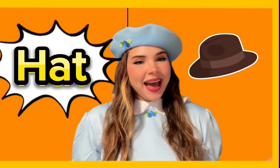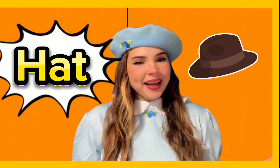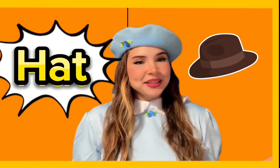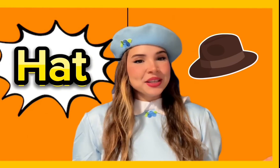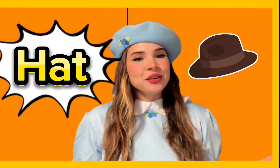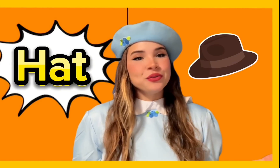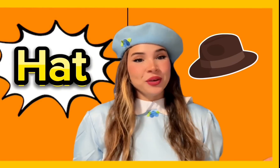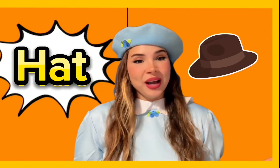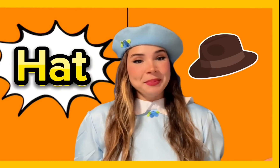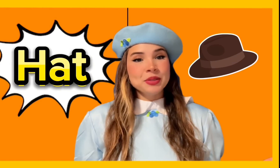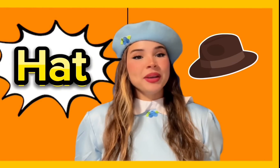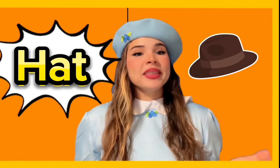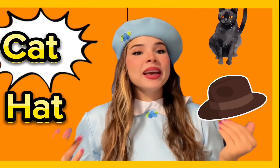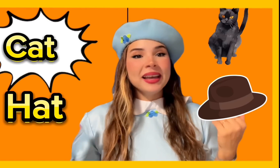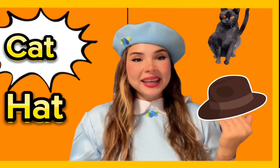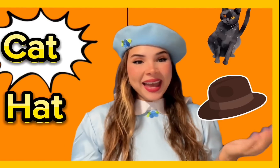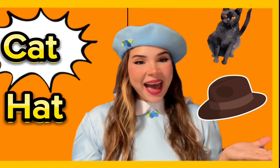Hat rhymes with cat.